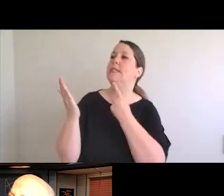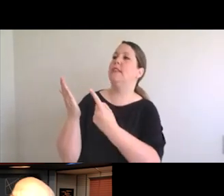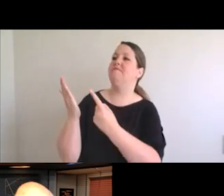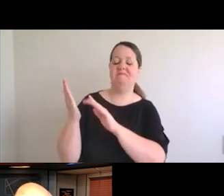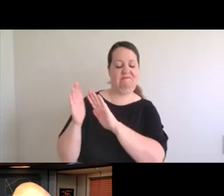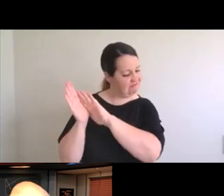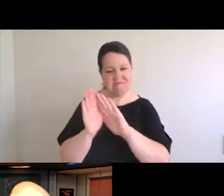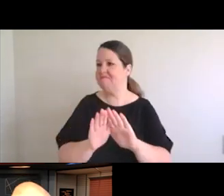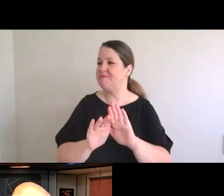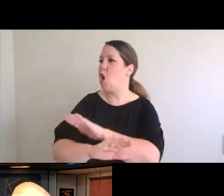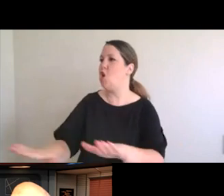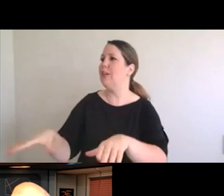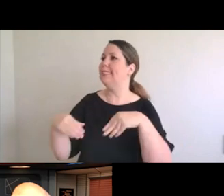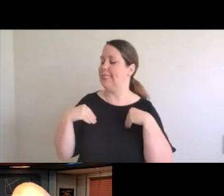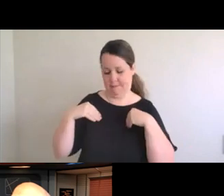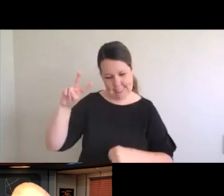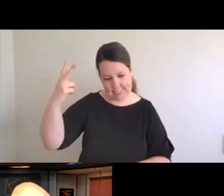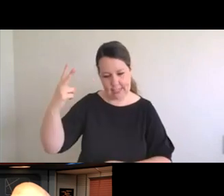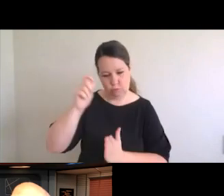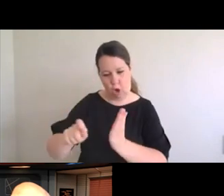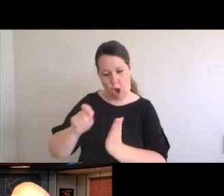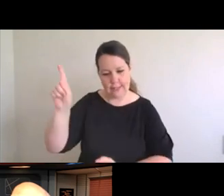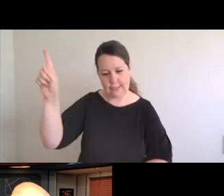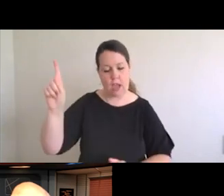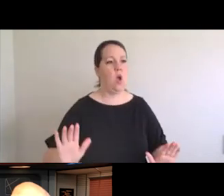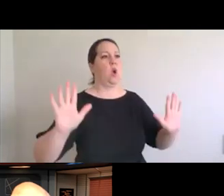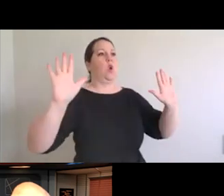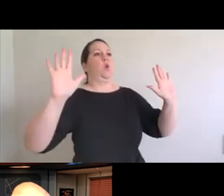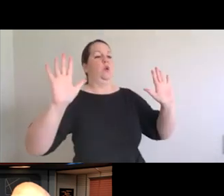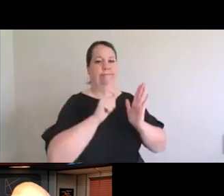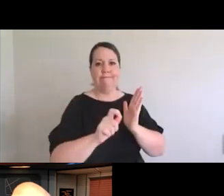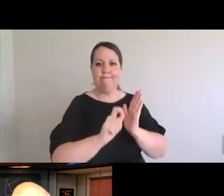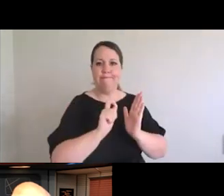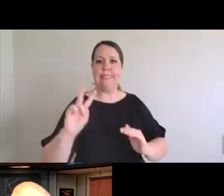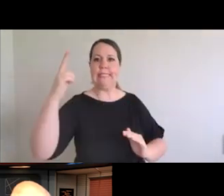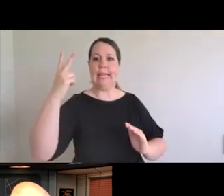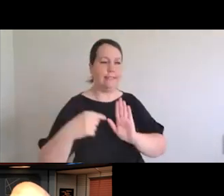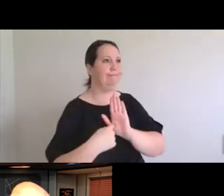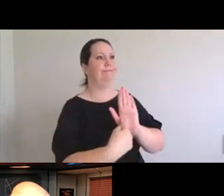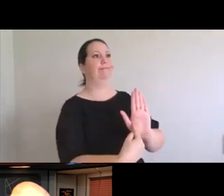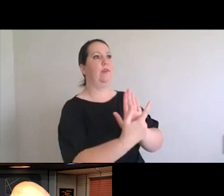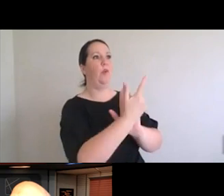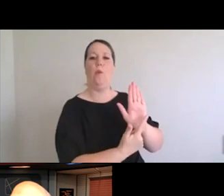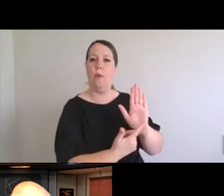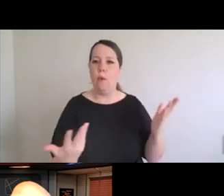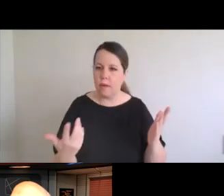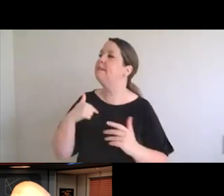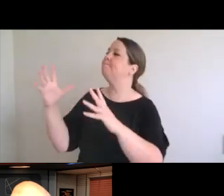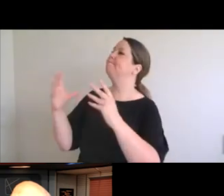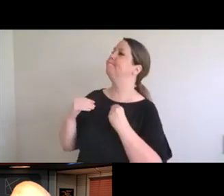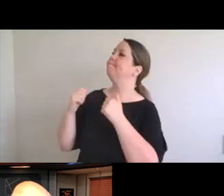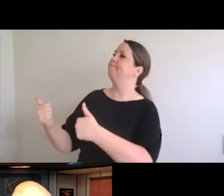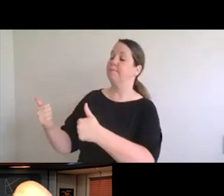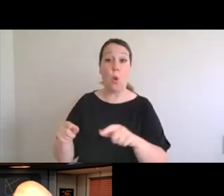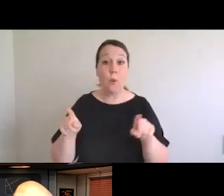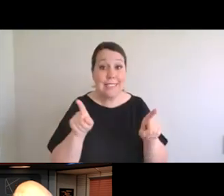things are inadequate that they've got to be done better. And so I look forward to taking your questions. I look forward to being